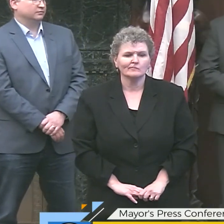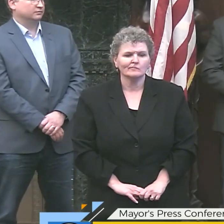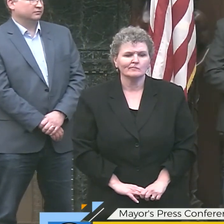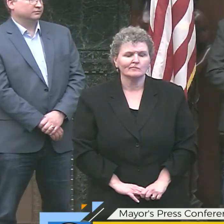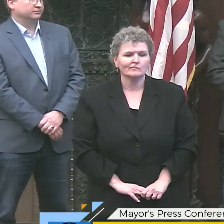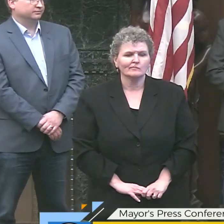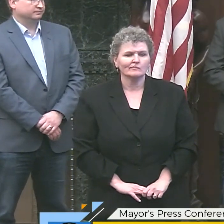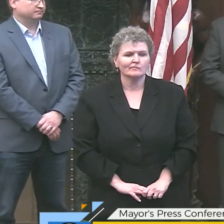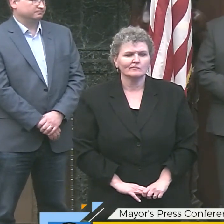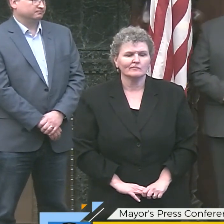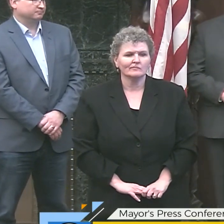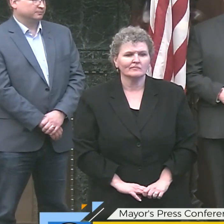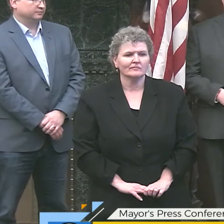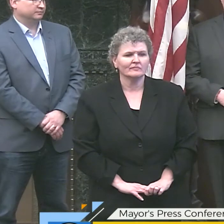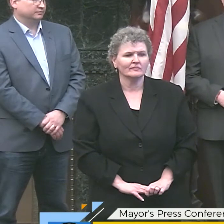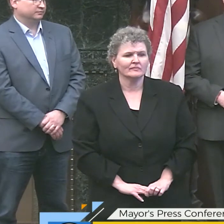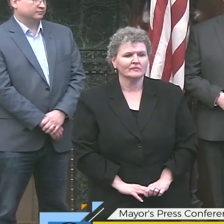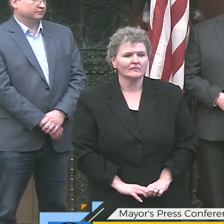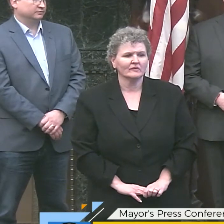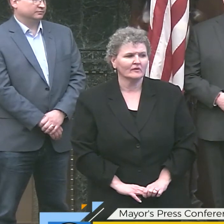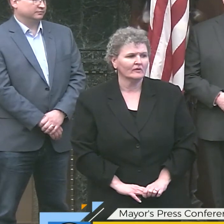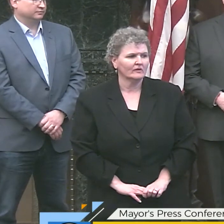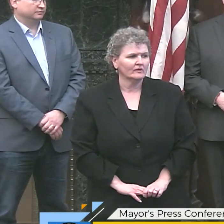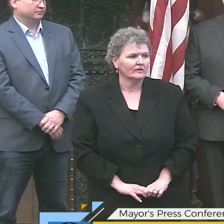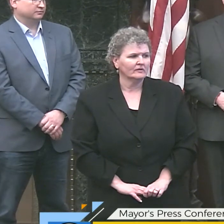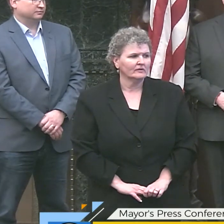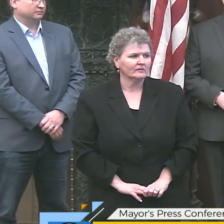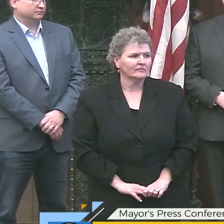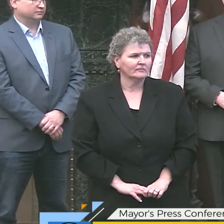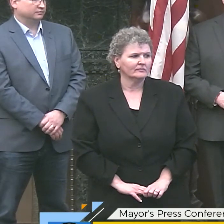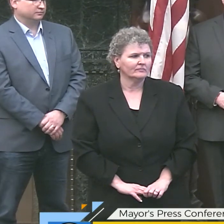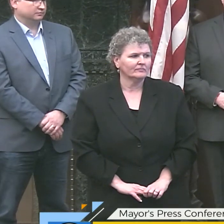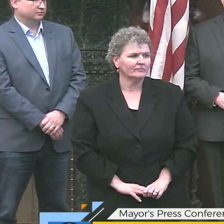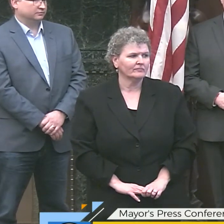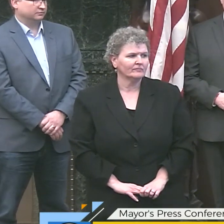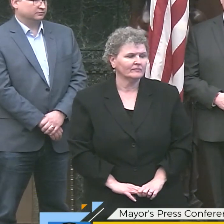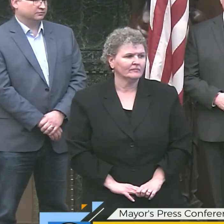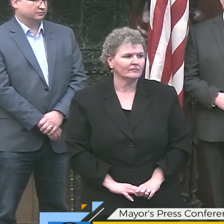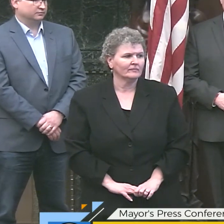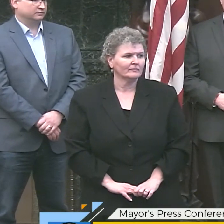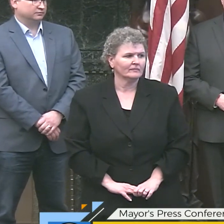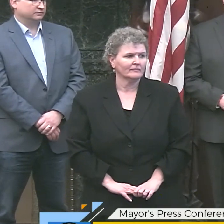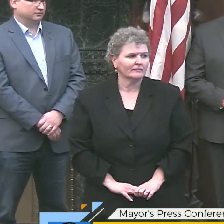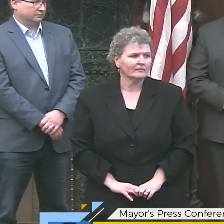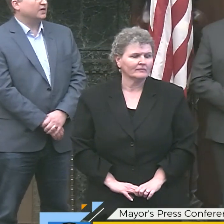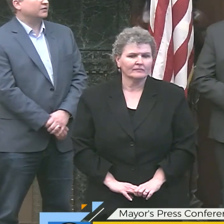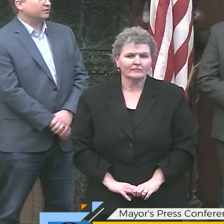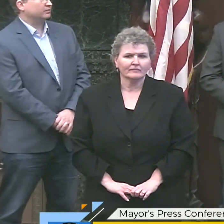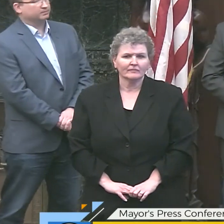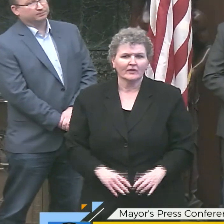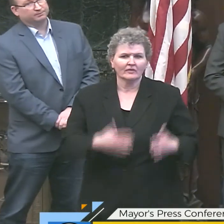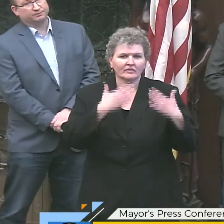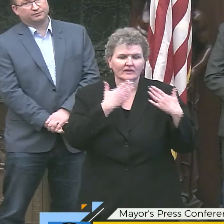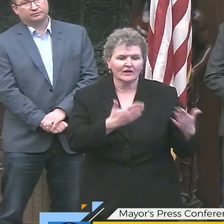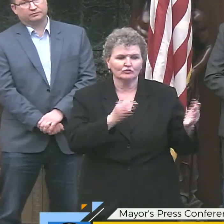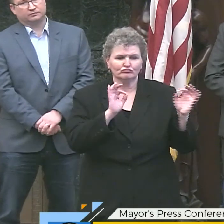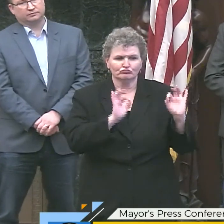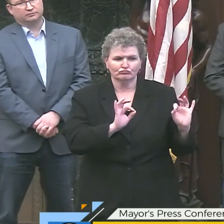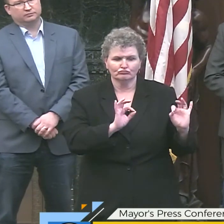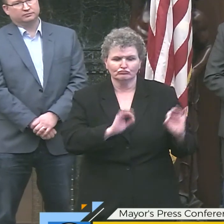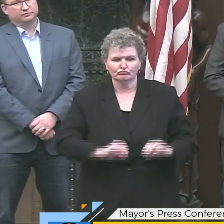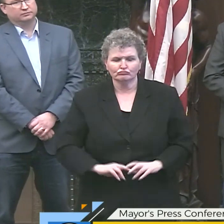poder desarrollar un plan para poder hacer cumplir el distanciamiento social. Thank you. Thank you.